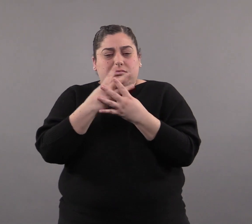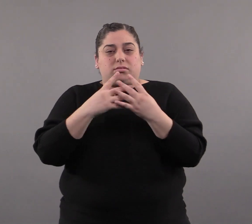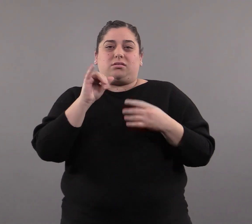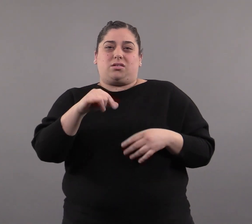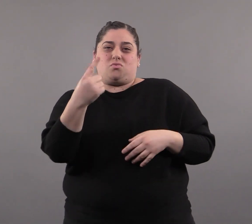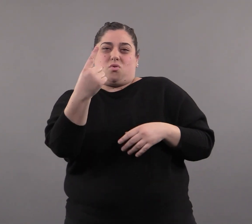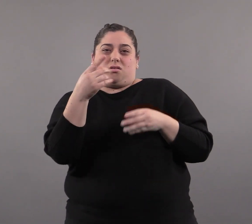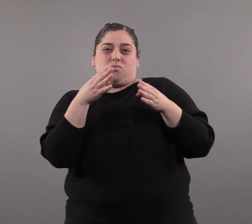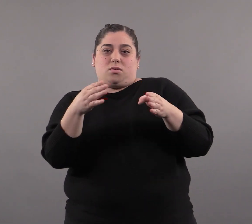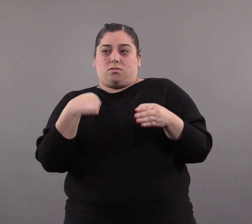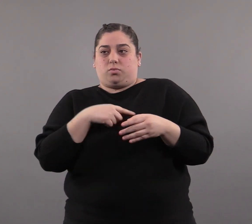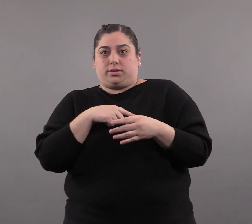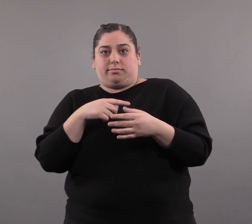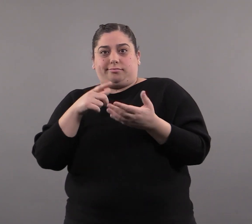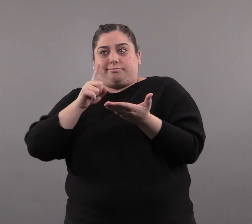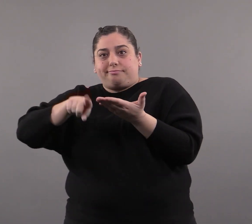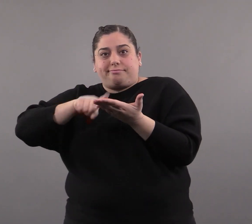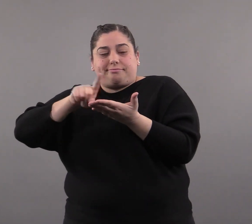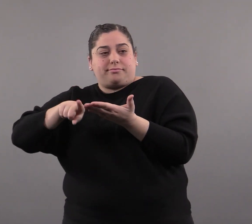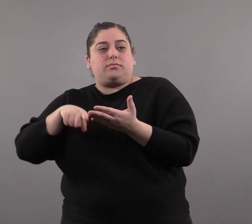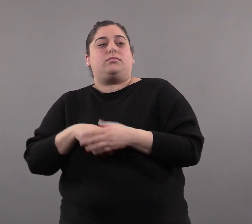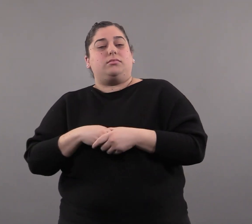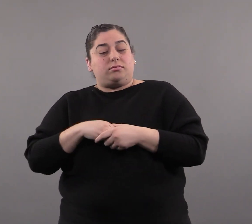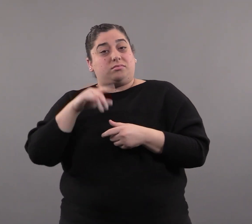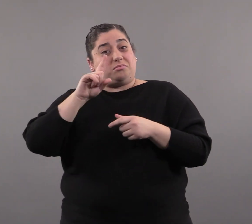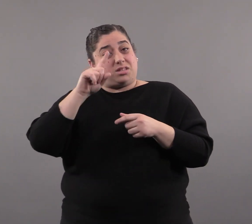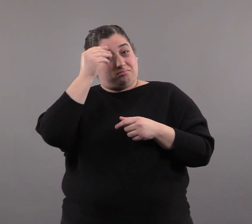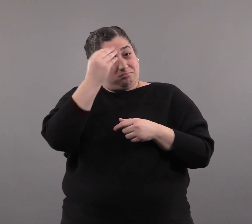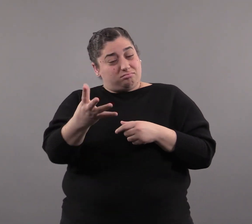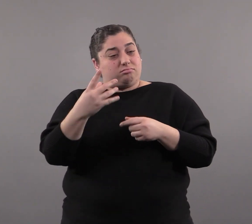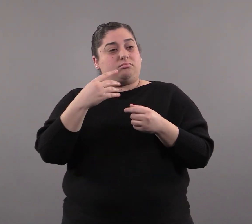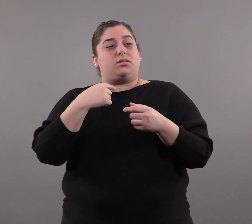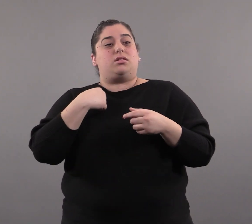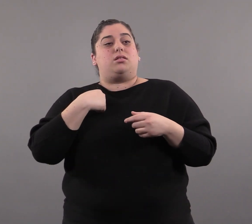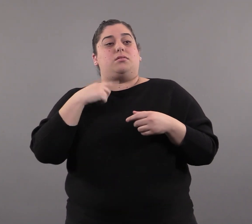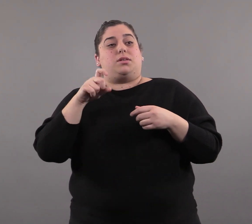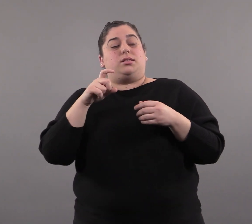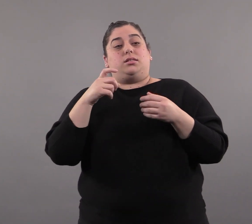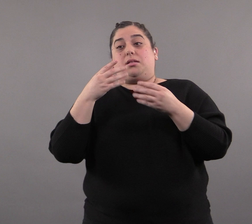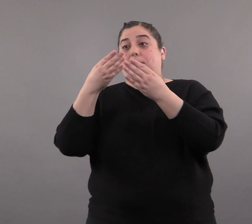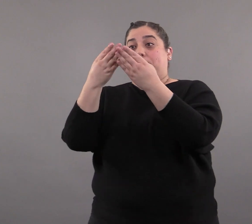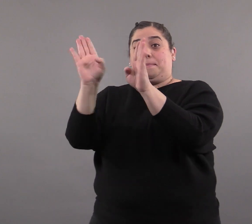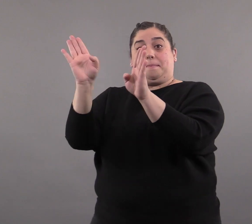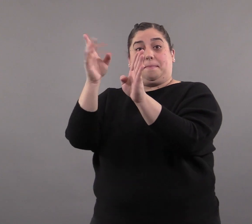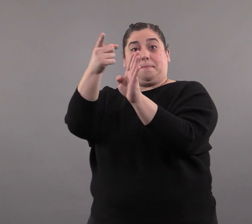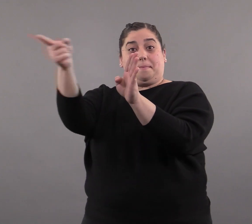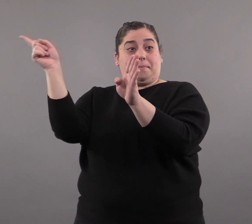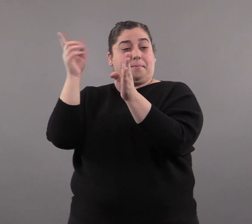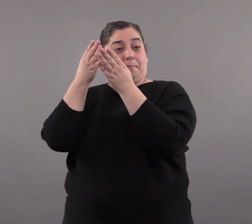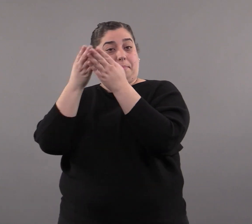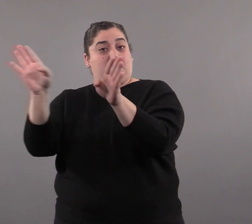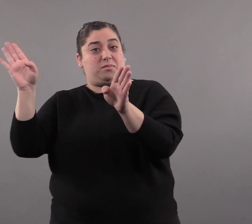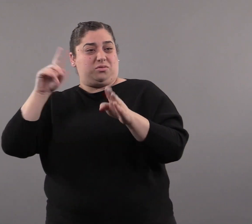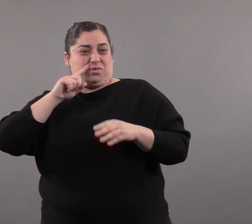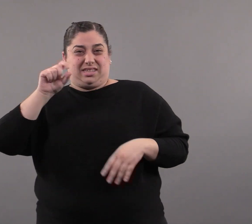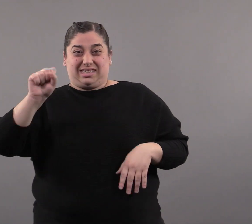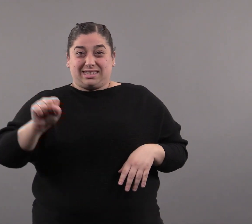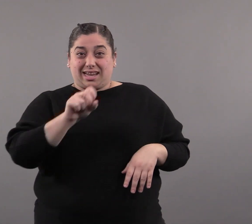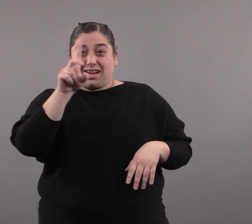that this is the general public has no change in their very low risk here in San Diego, because this is